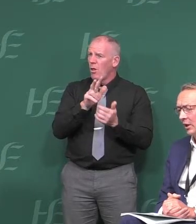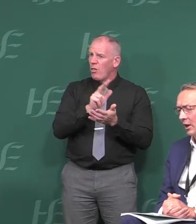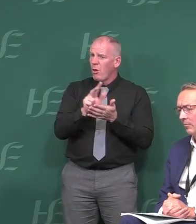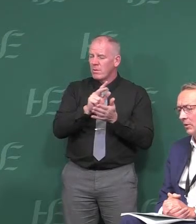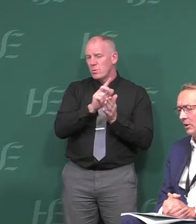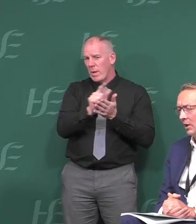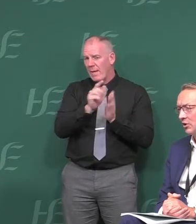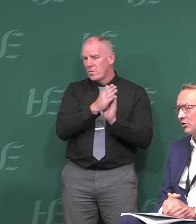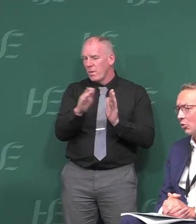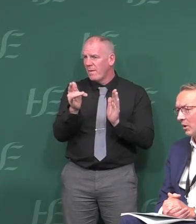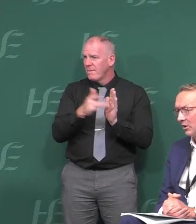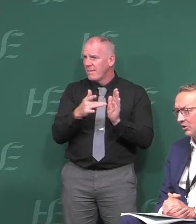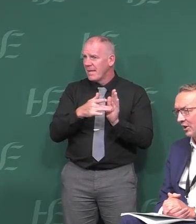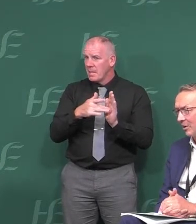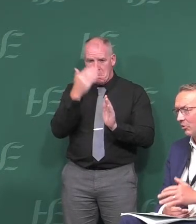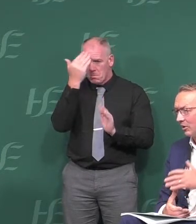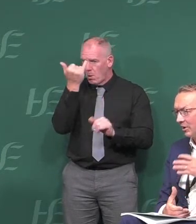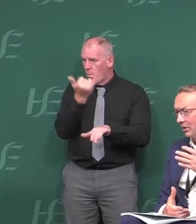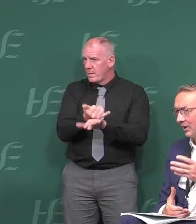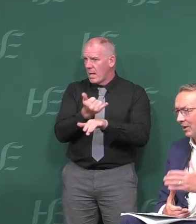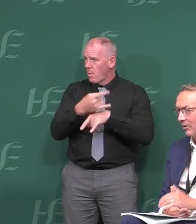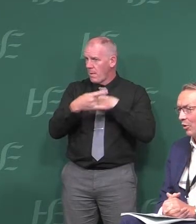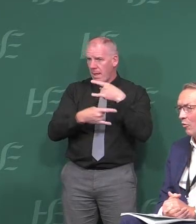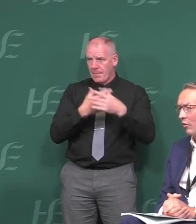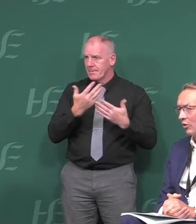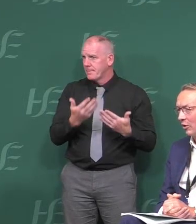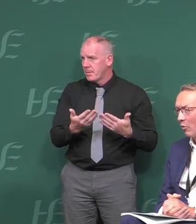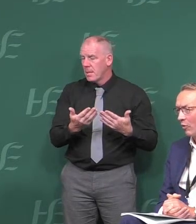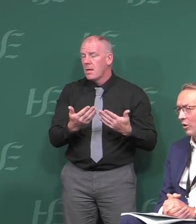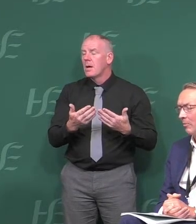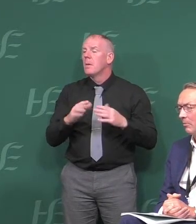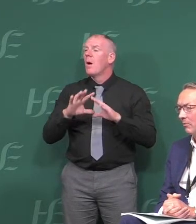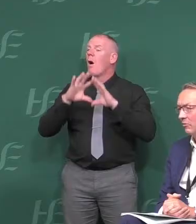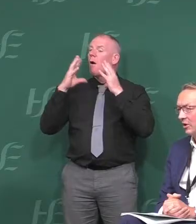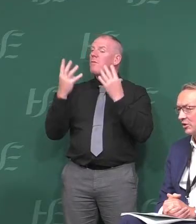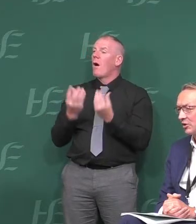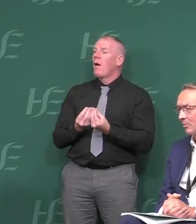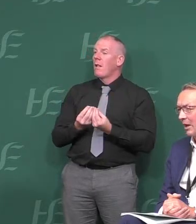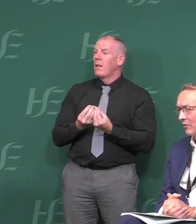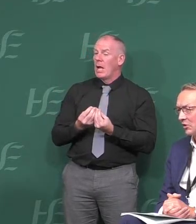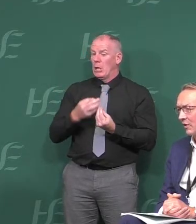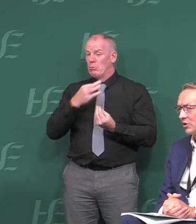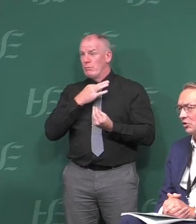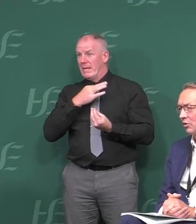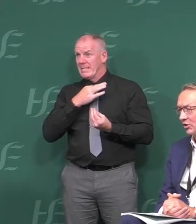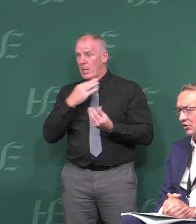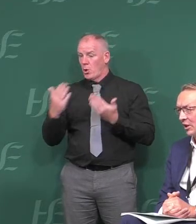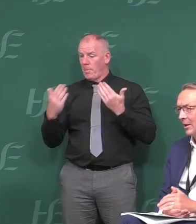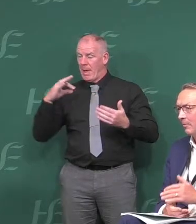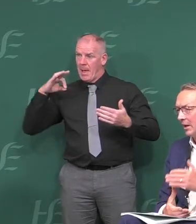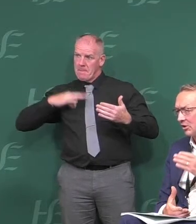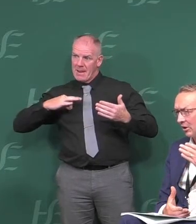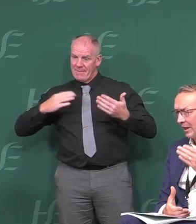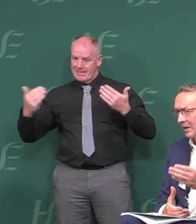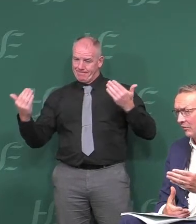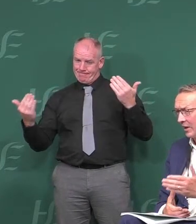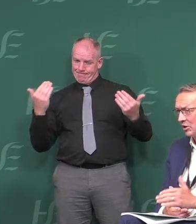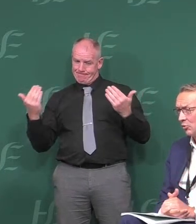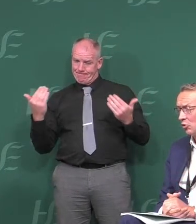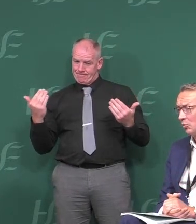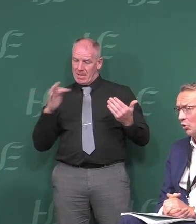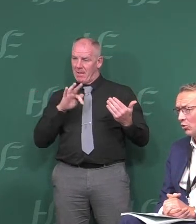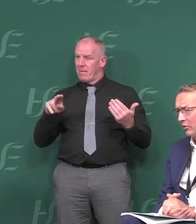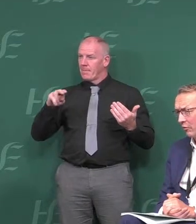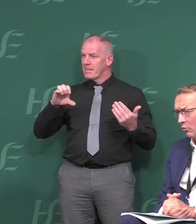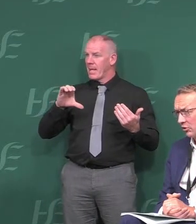15-year-olds, it's too early to say. But the overall risks, benefits versus risks, based on the NIAC